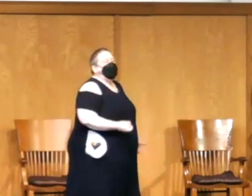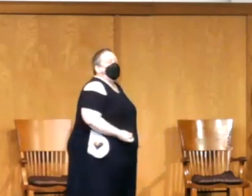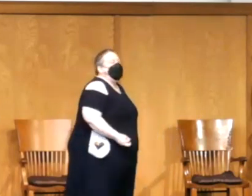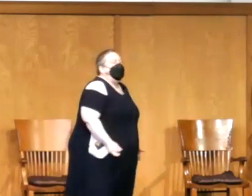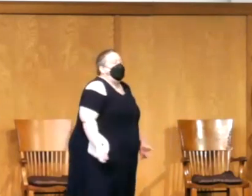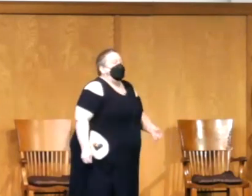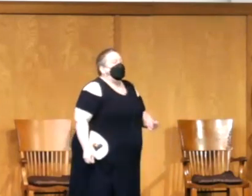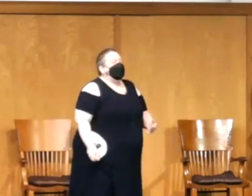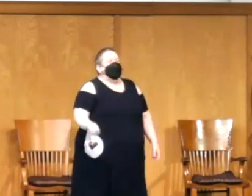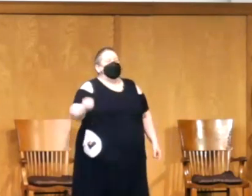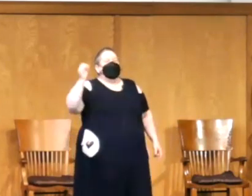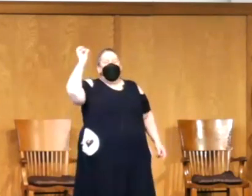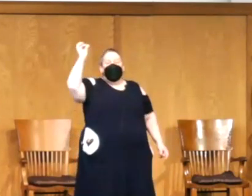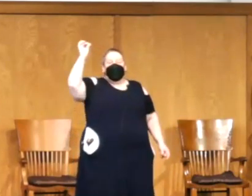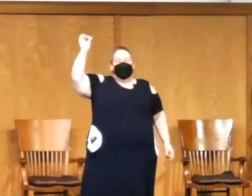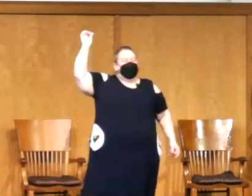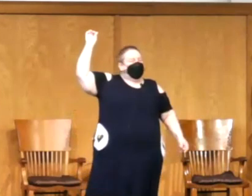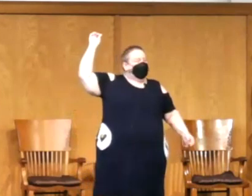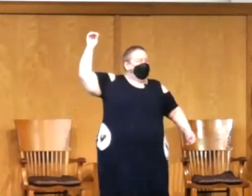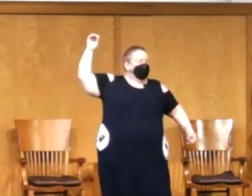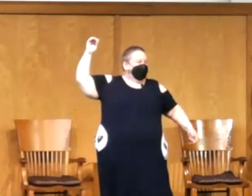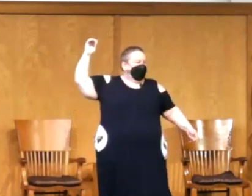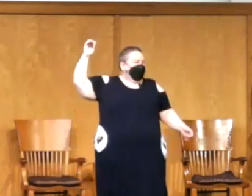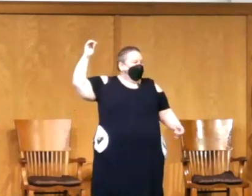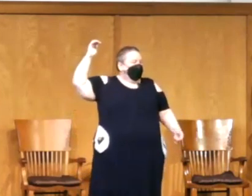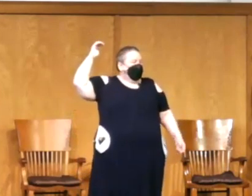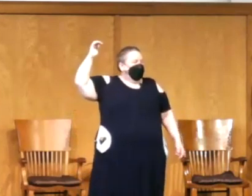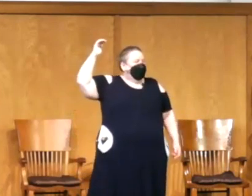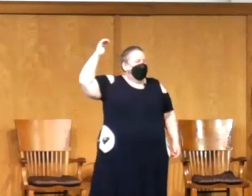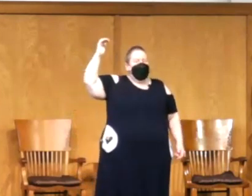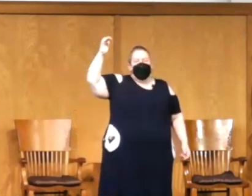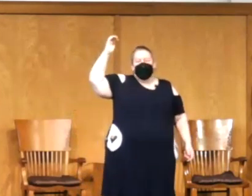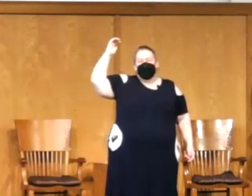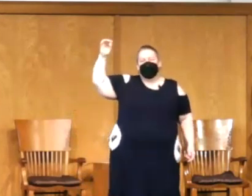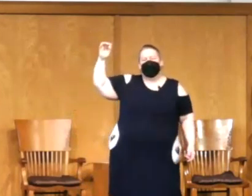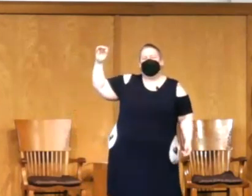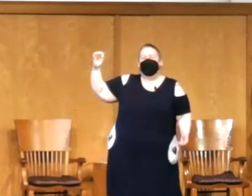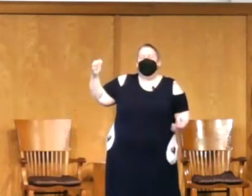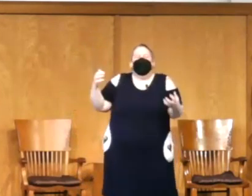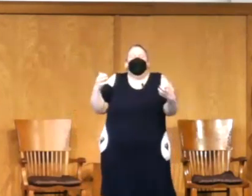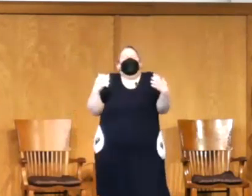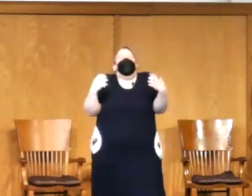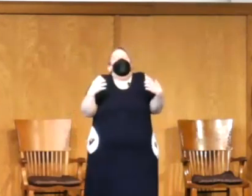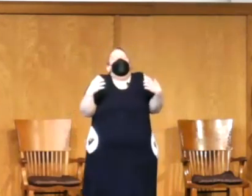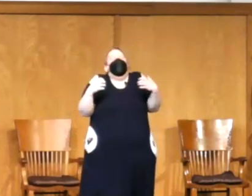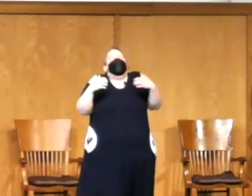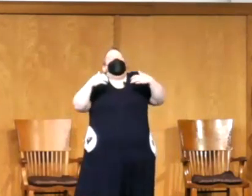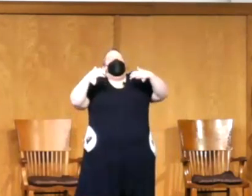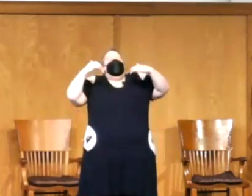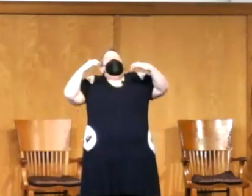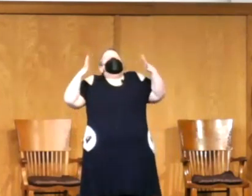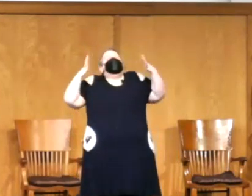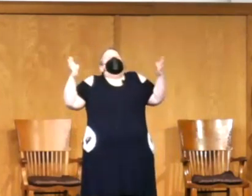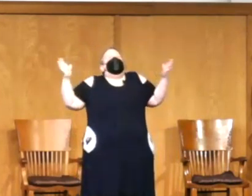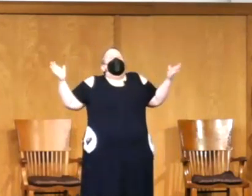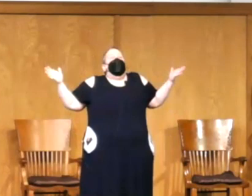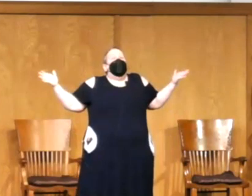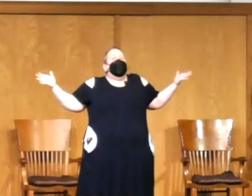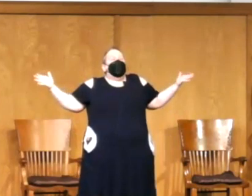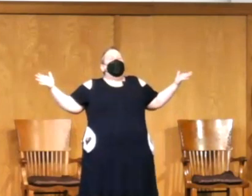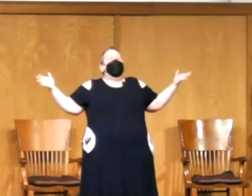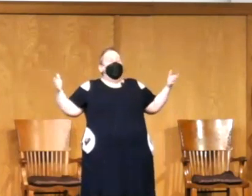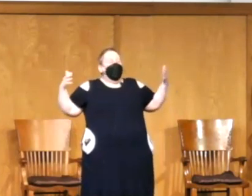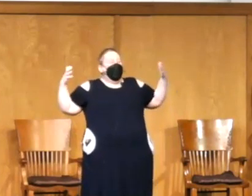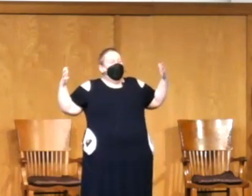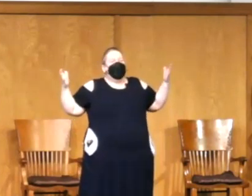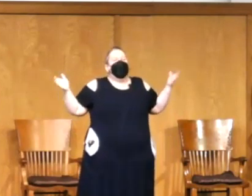can see is the sparks of the universe above our heads, and our hearts crack